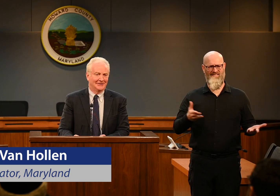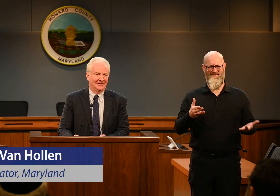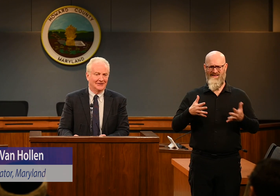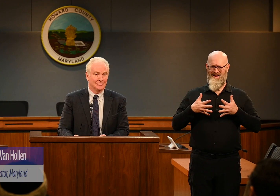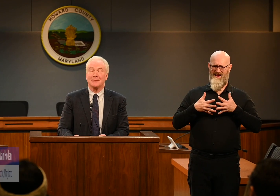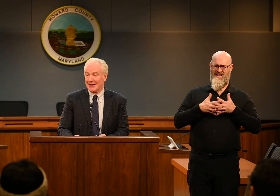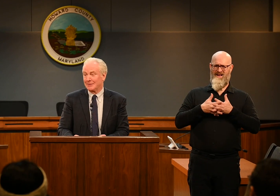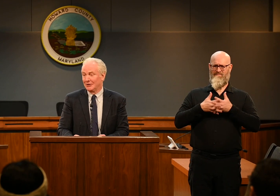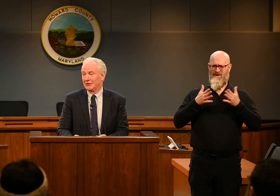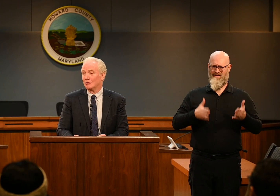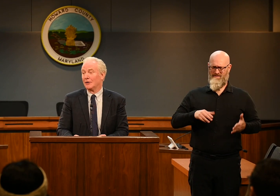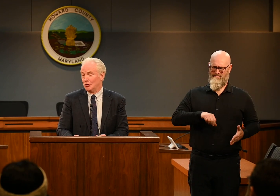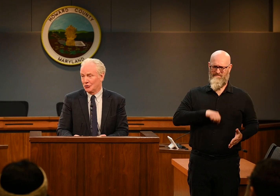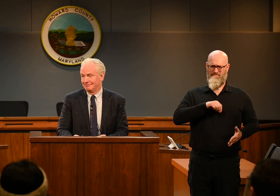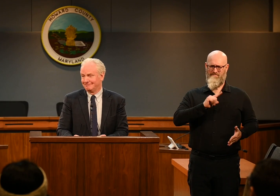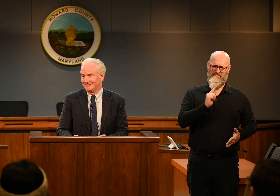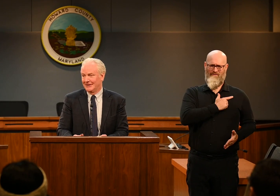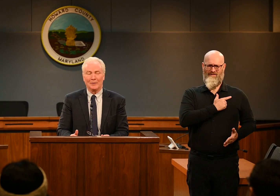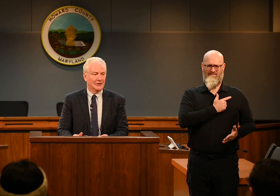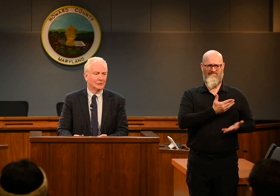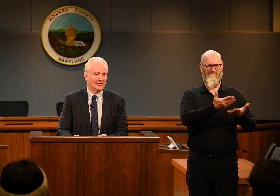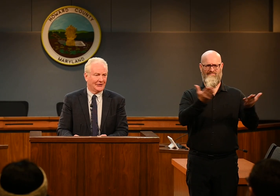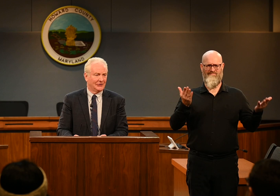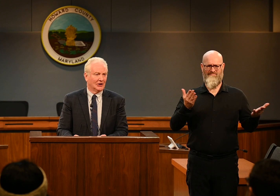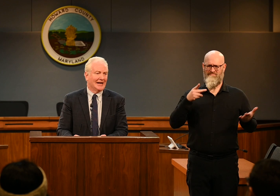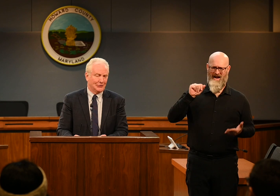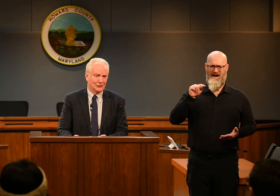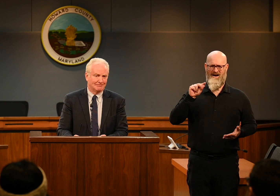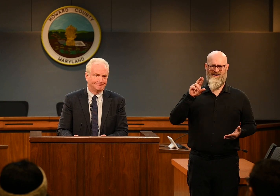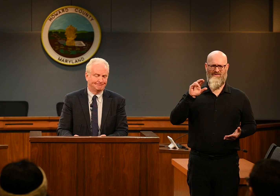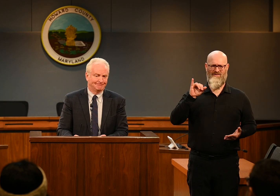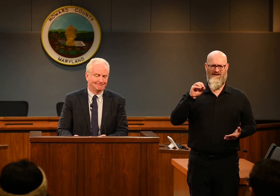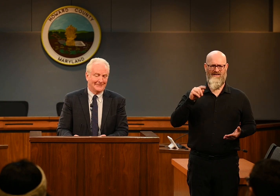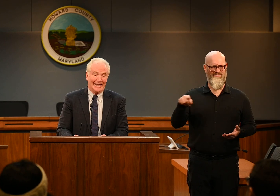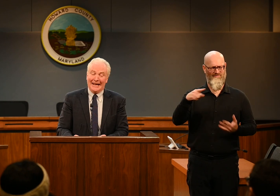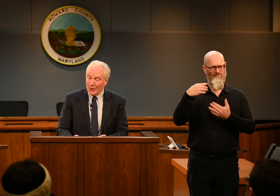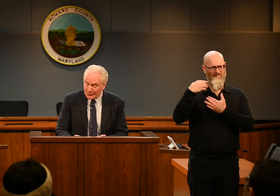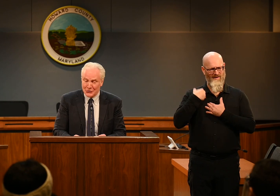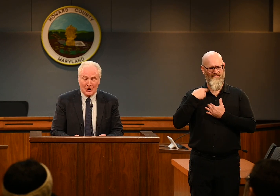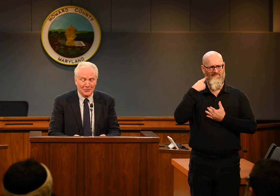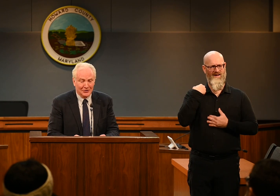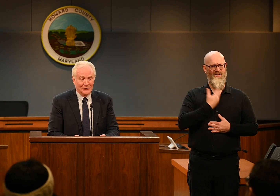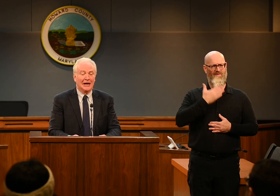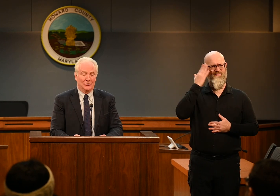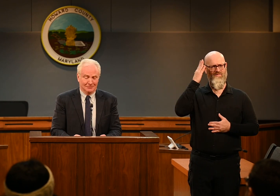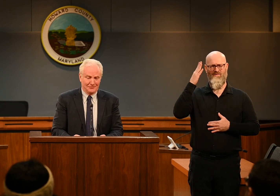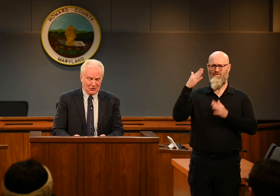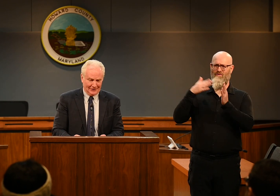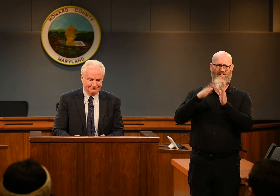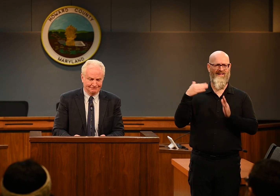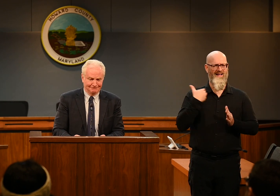taking responsibility for our future in a way that reflects our values. And then I want to start where the